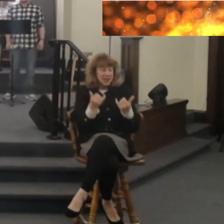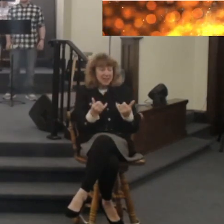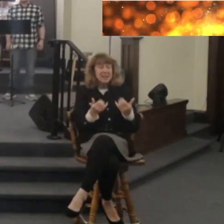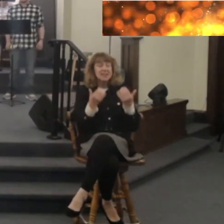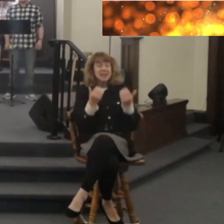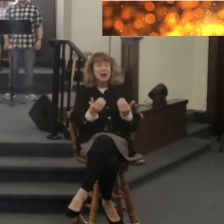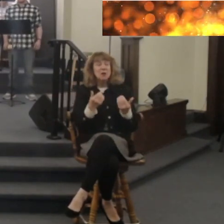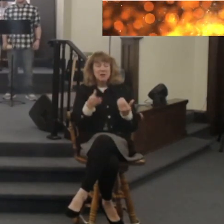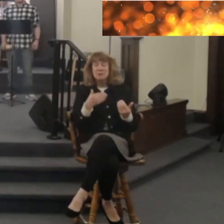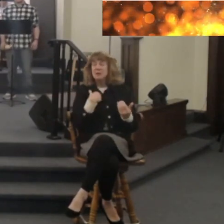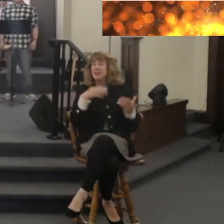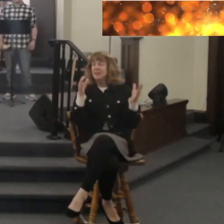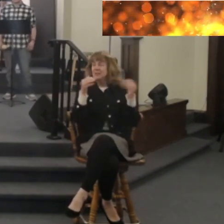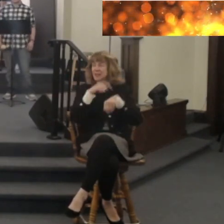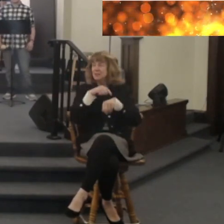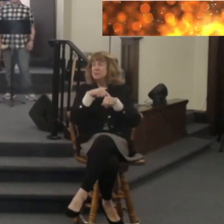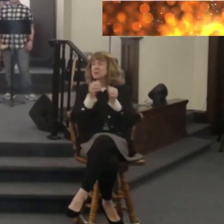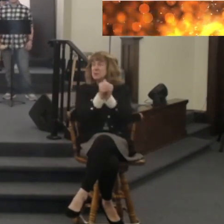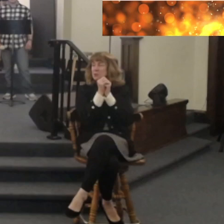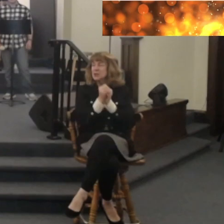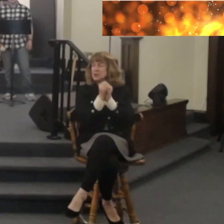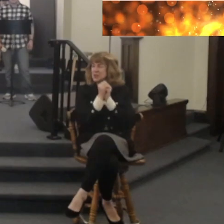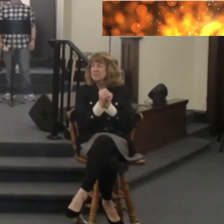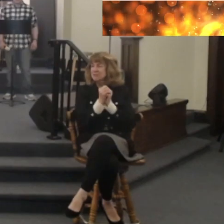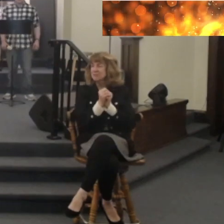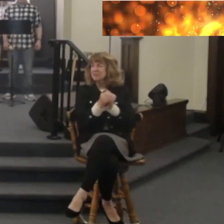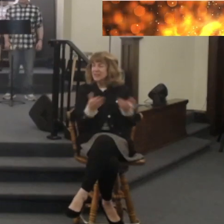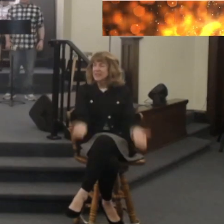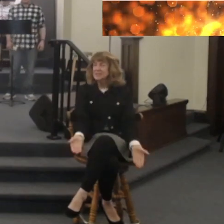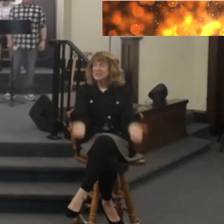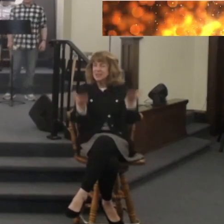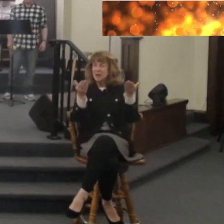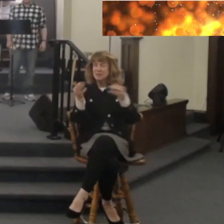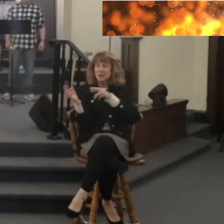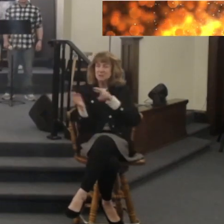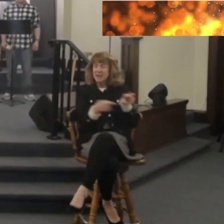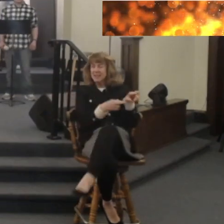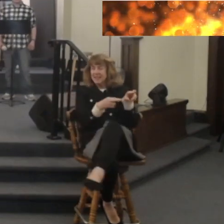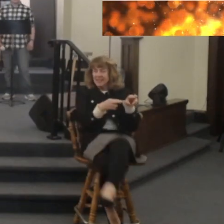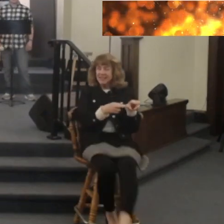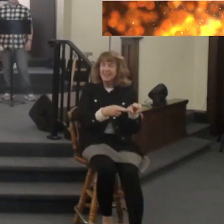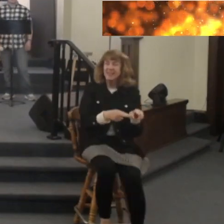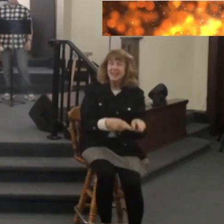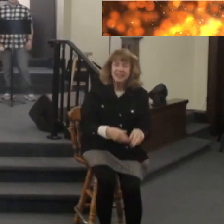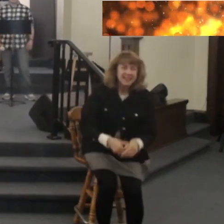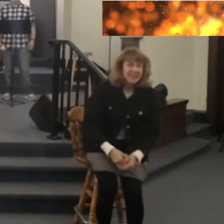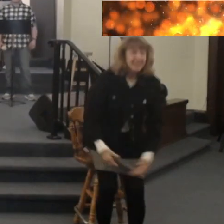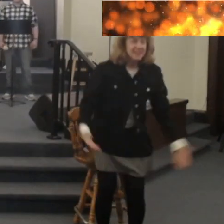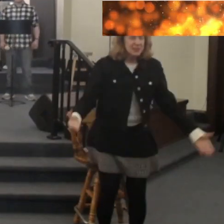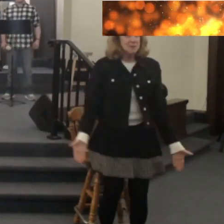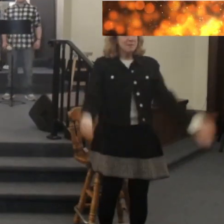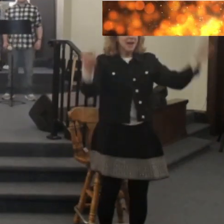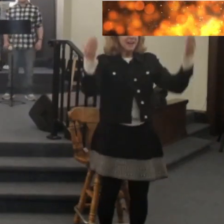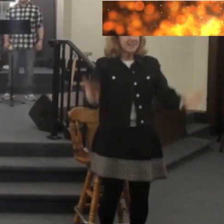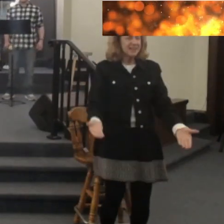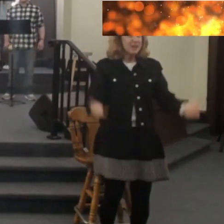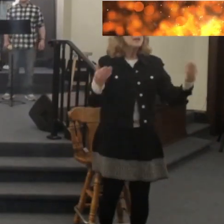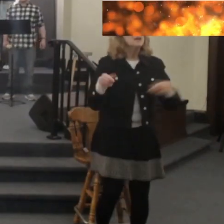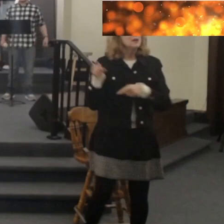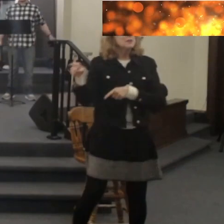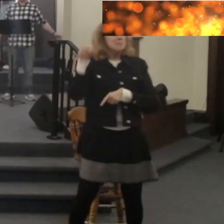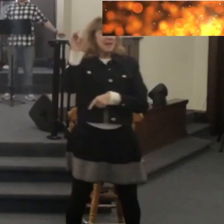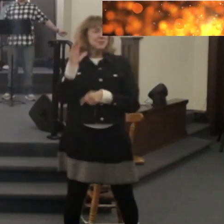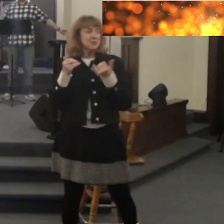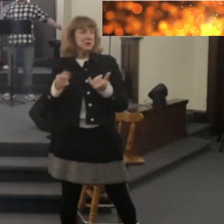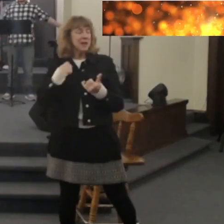worship. Mm-mm. All right, so let's stand up, get ready, shake it off. Come on, get right with the Lord. We're